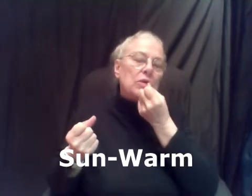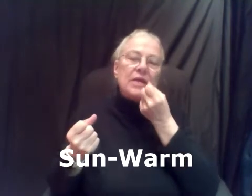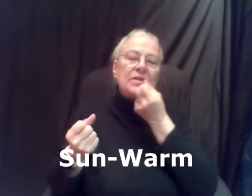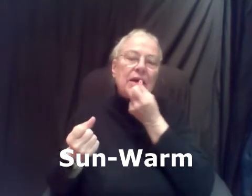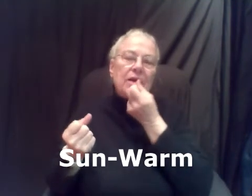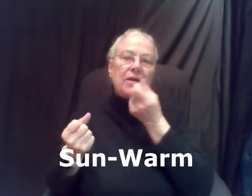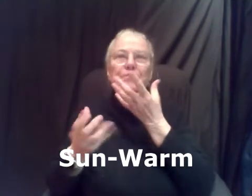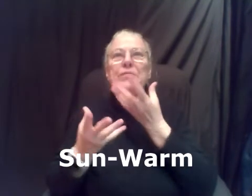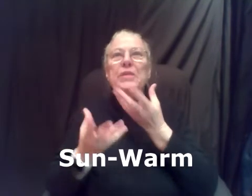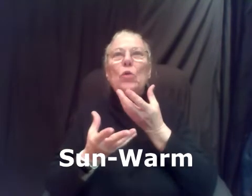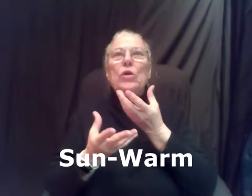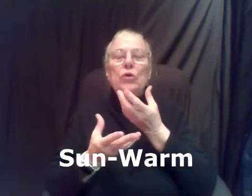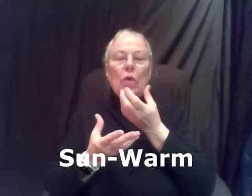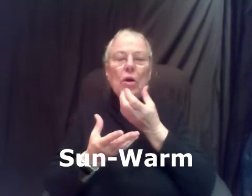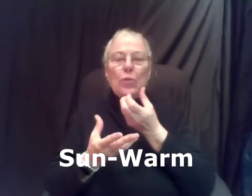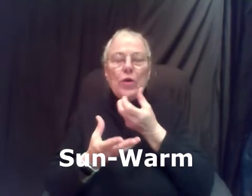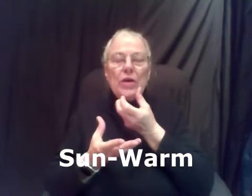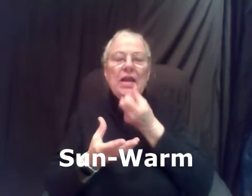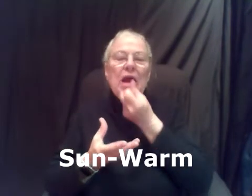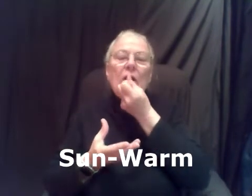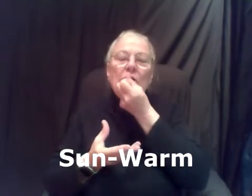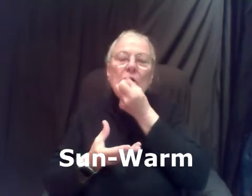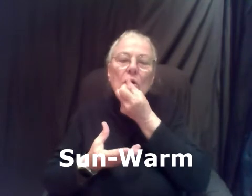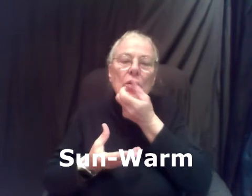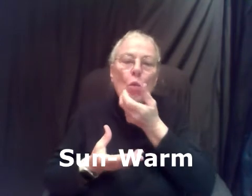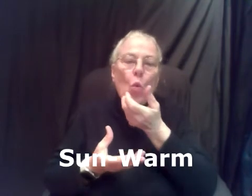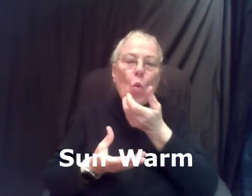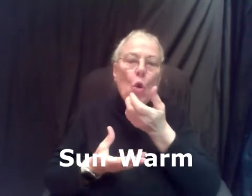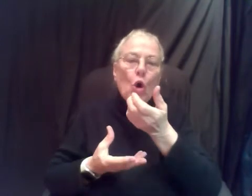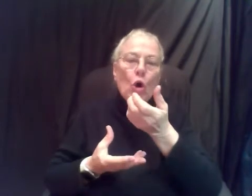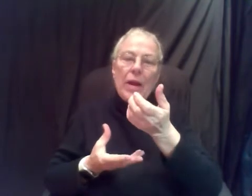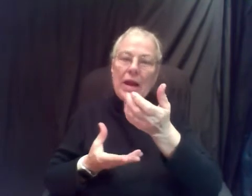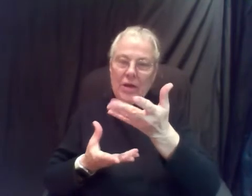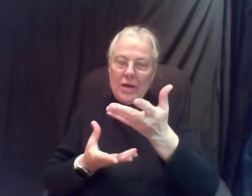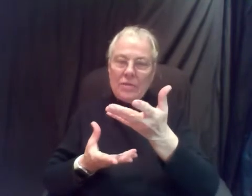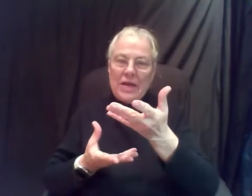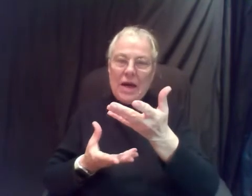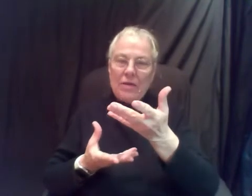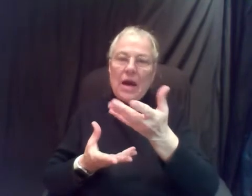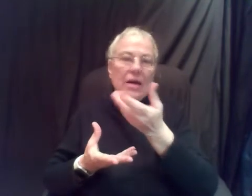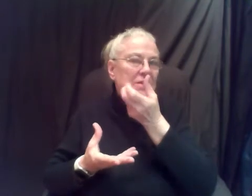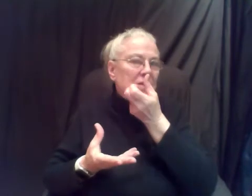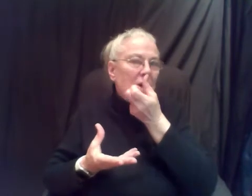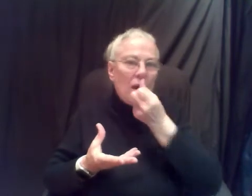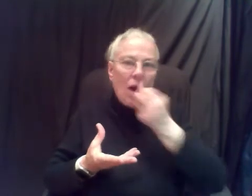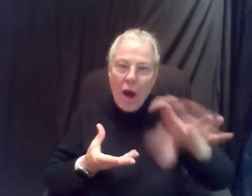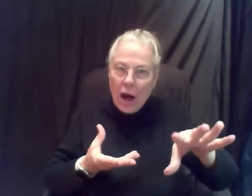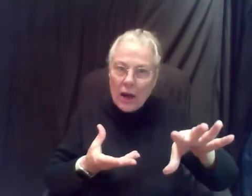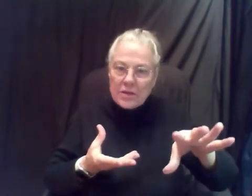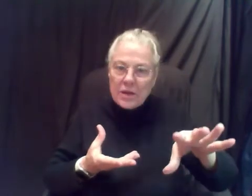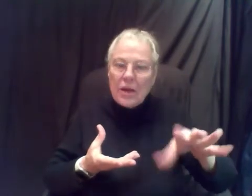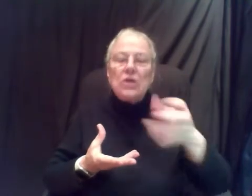like when you are breathing out, warm air comes out. Now, it's not hot,